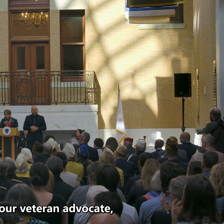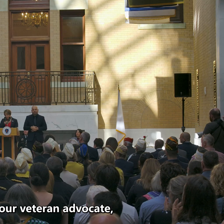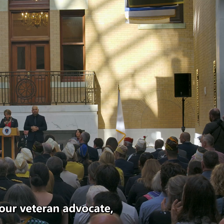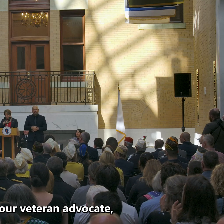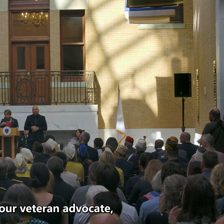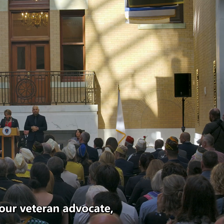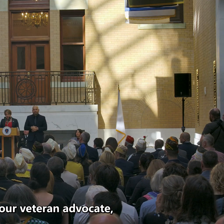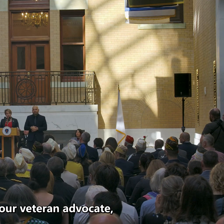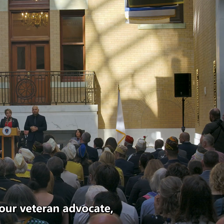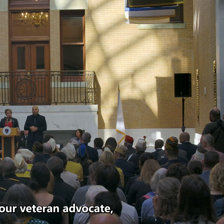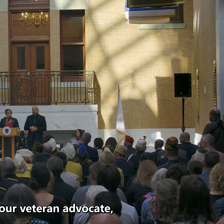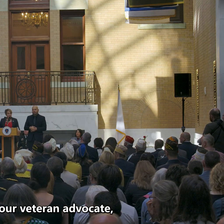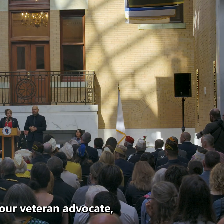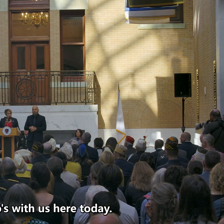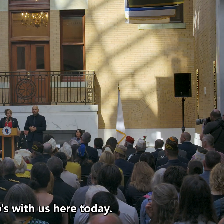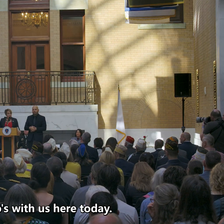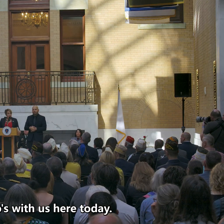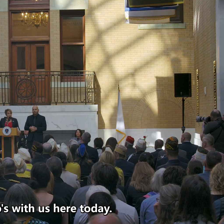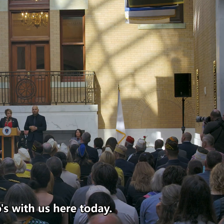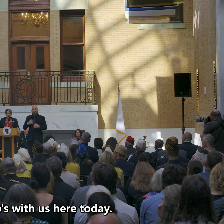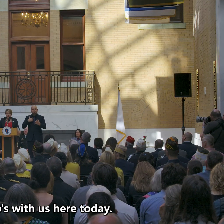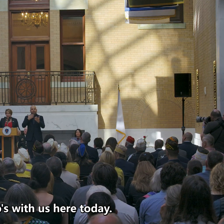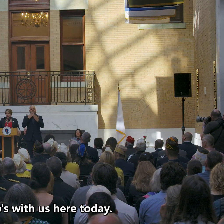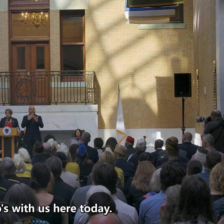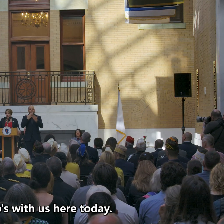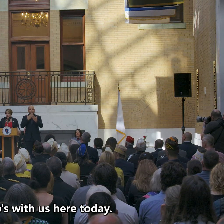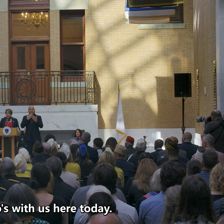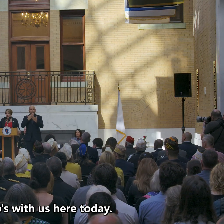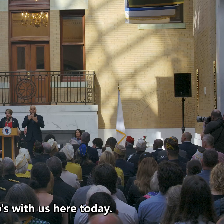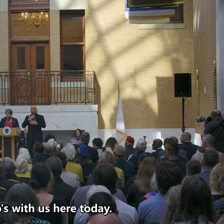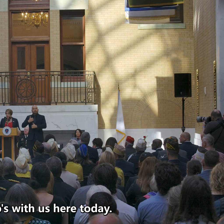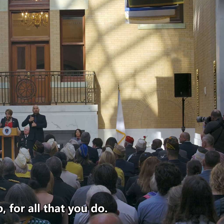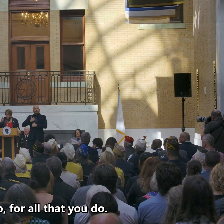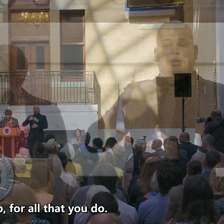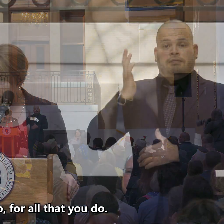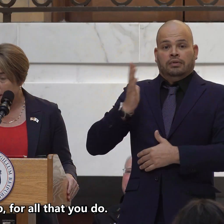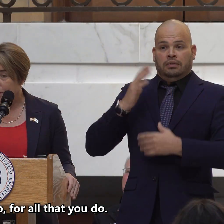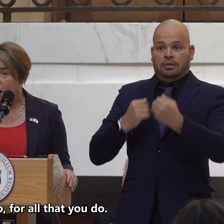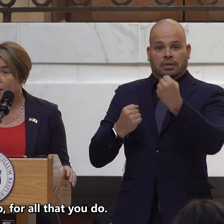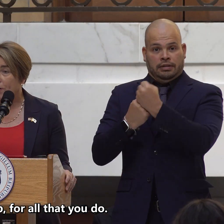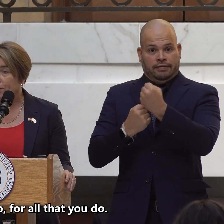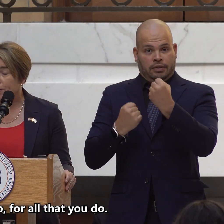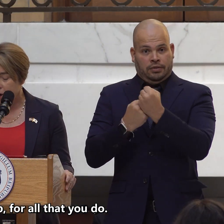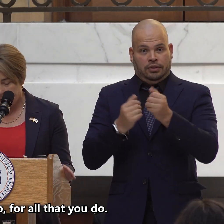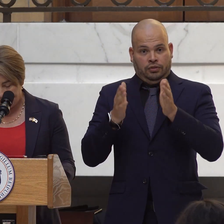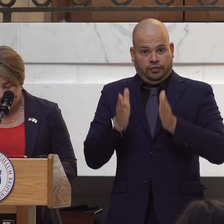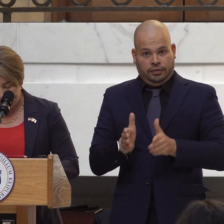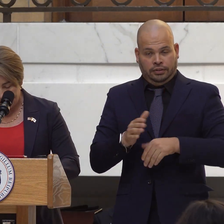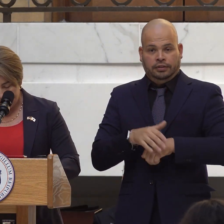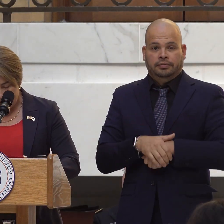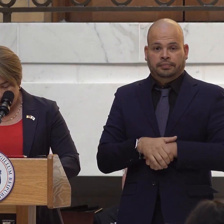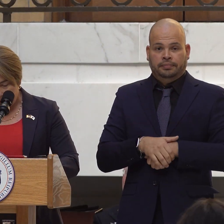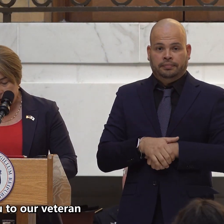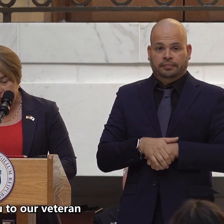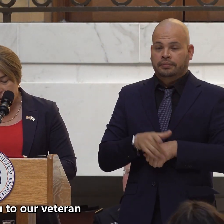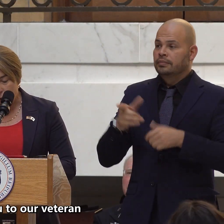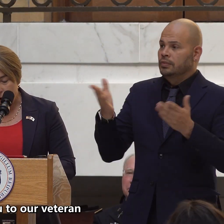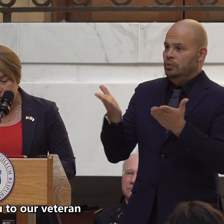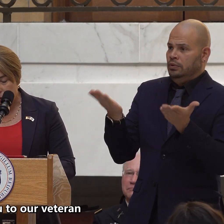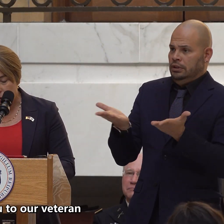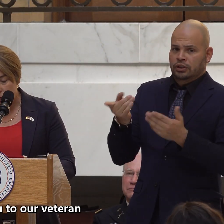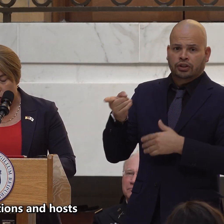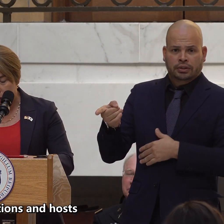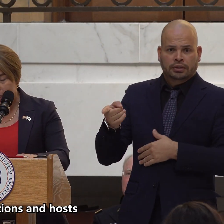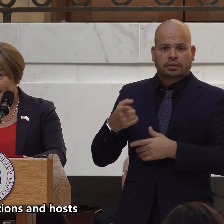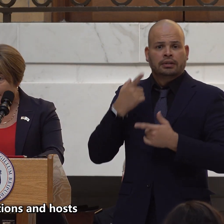I want to thank our veteran advocate, Bob Notch, who's with us here today. Thank you, Bob, for all that you do. Thank you to